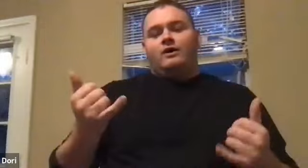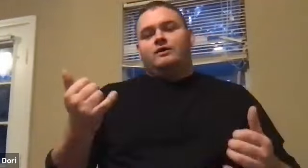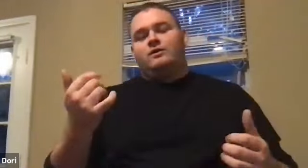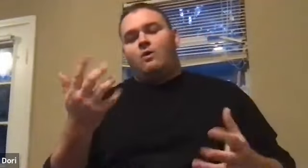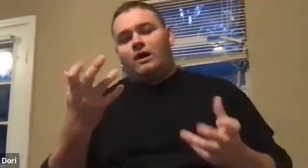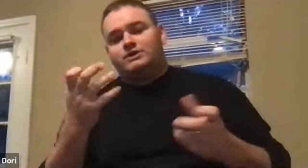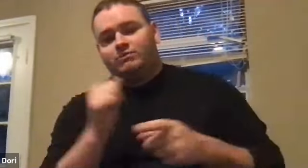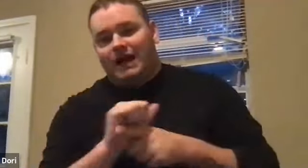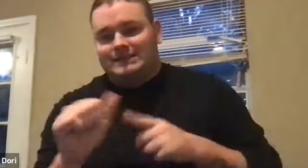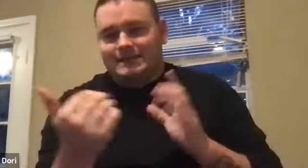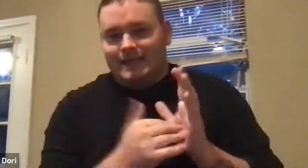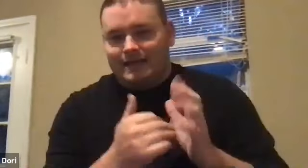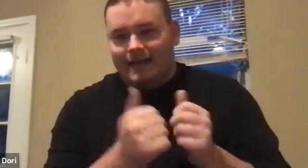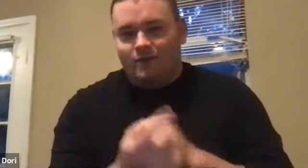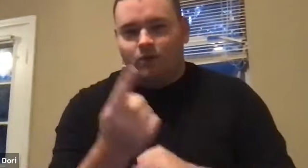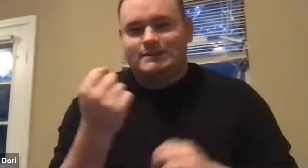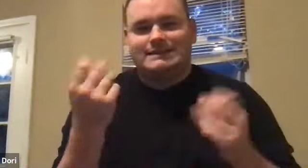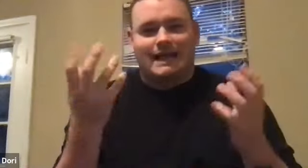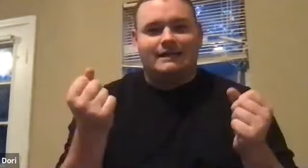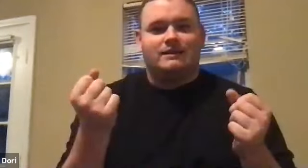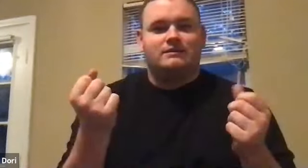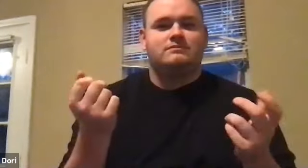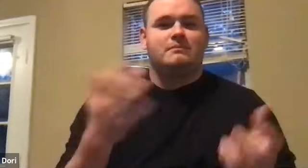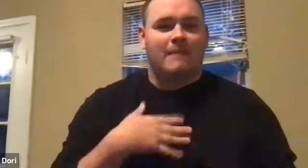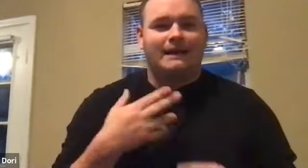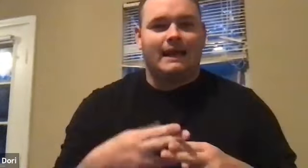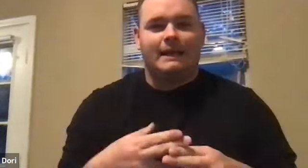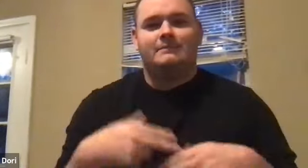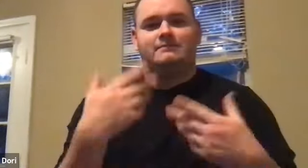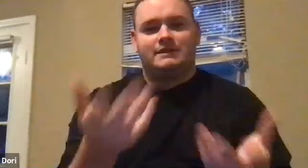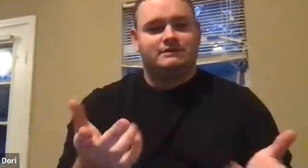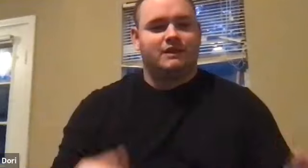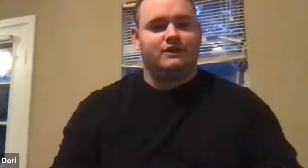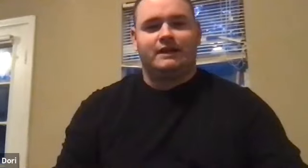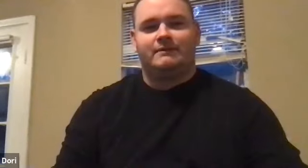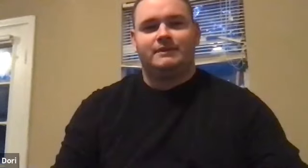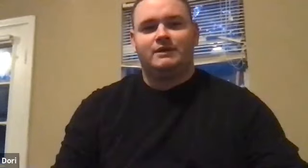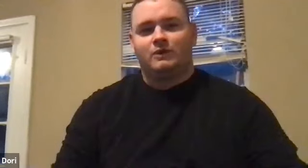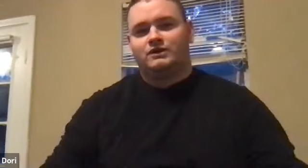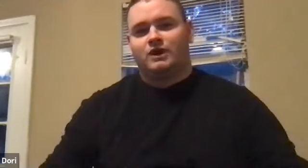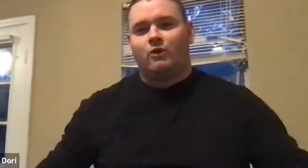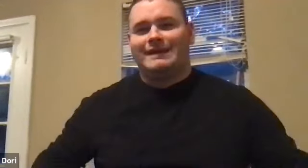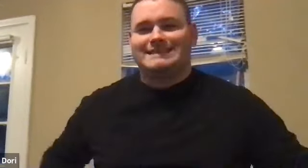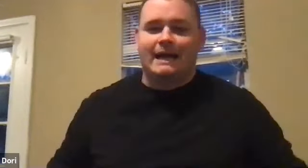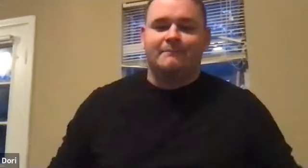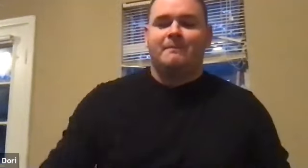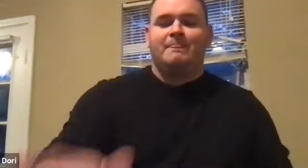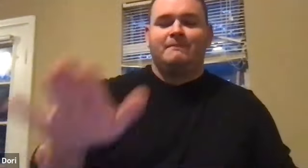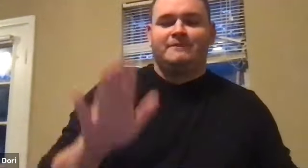Now I want to practice again. Everyone signing my name and spell your name. We're gonna go one at a time.